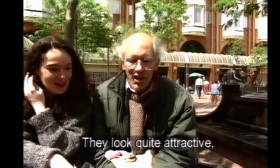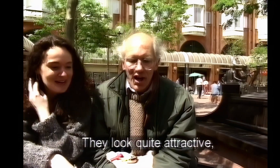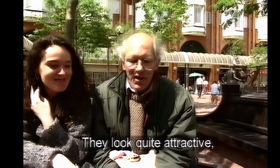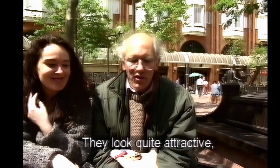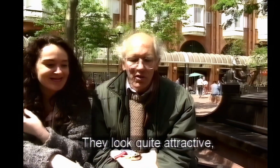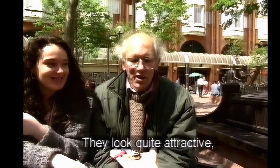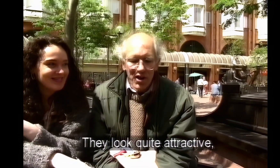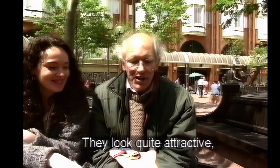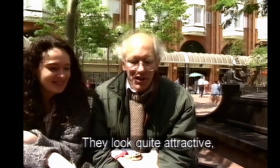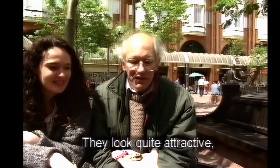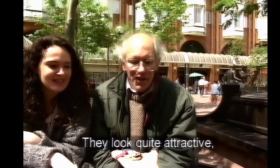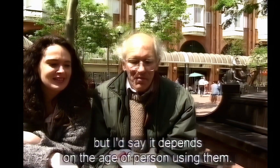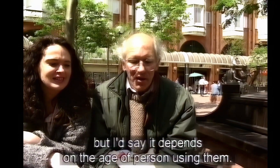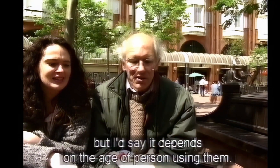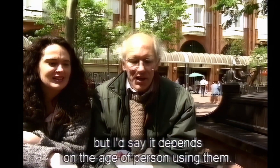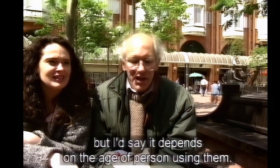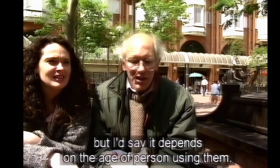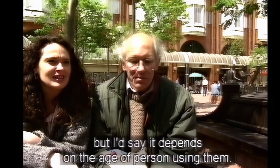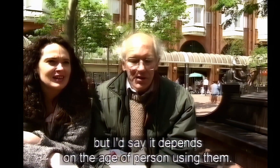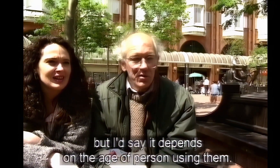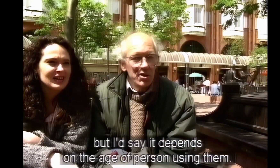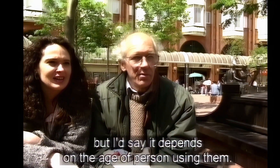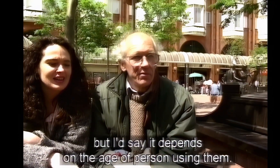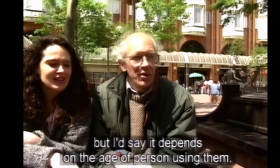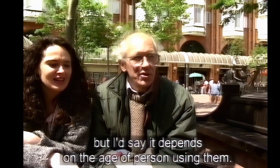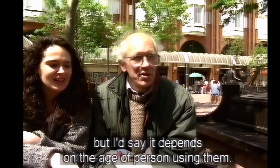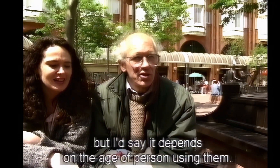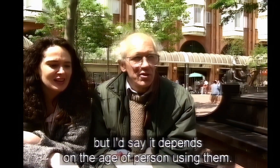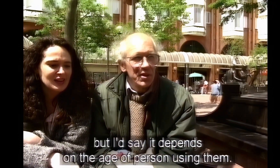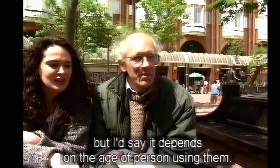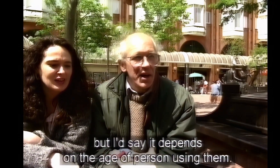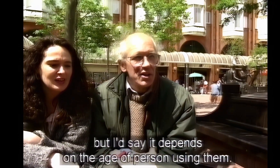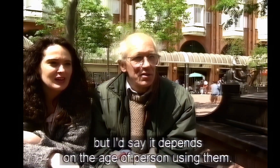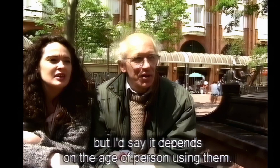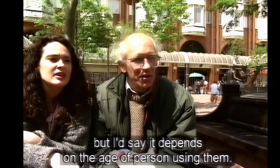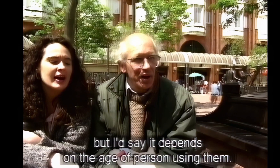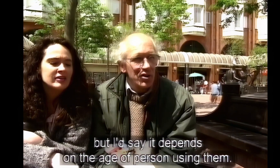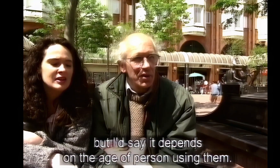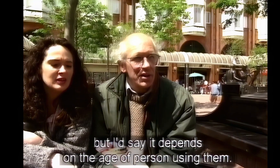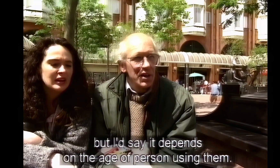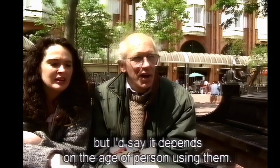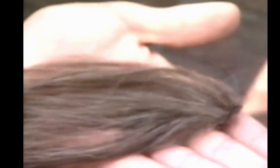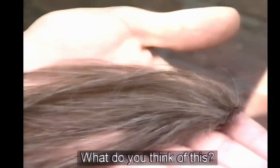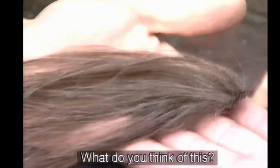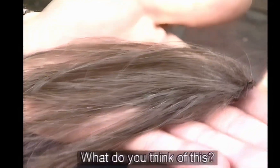They look quite attractive, but I would say it depends on the type of person that's using them, the age that goes with it. And what do you think of